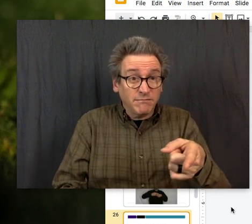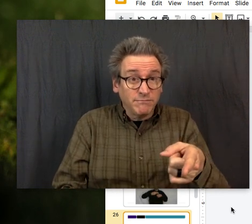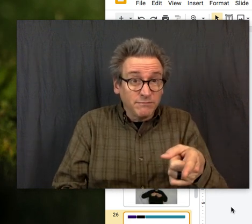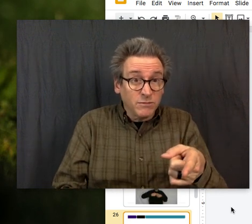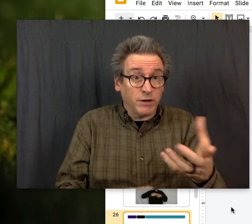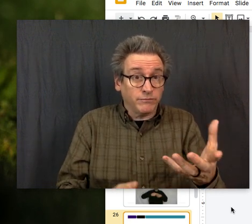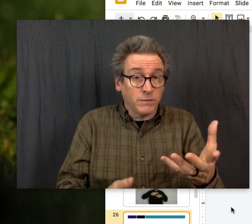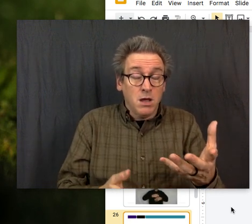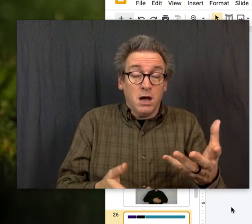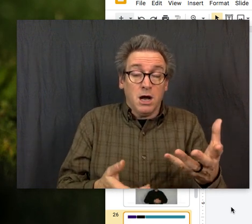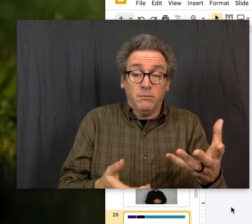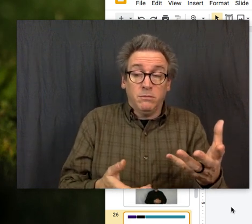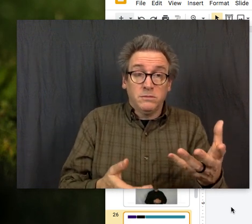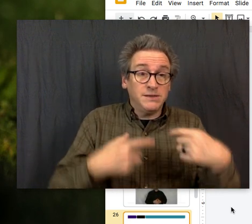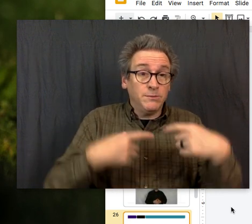that?